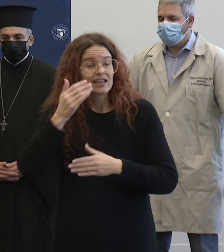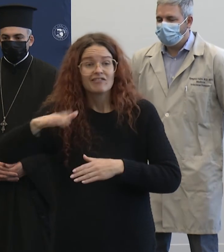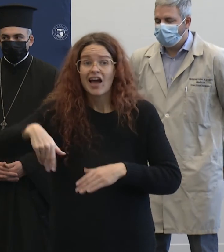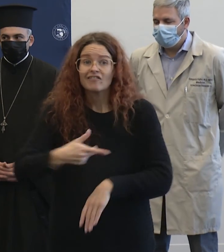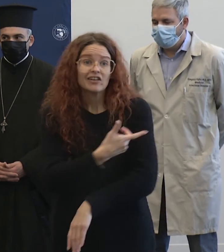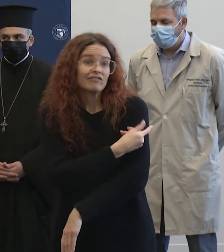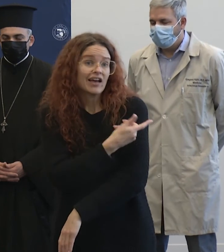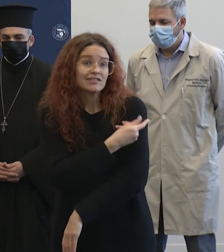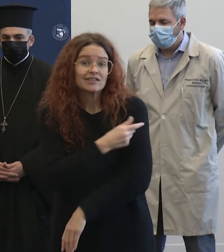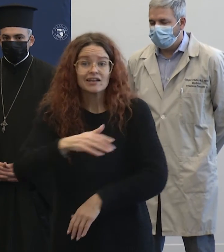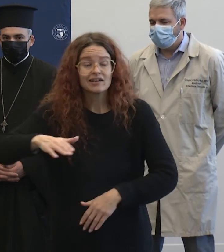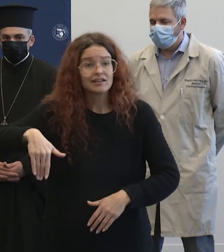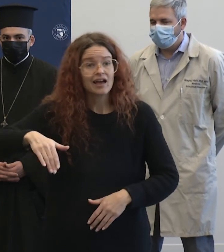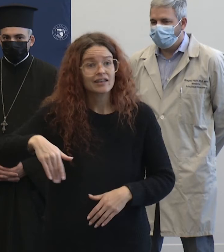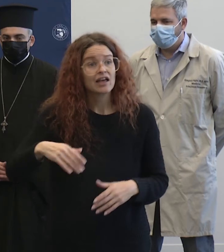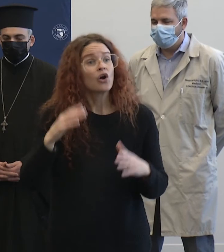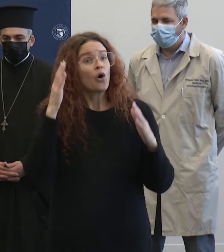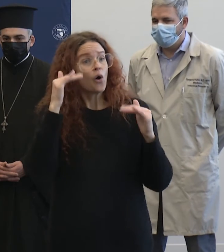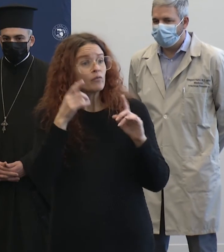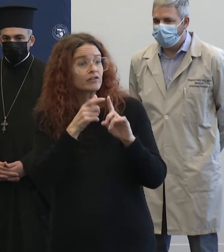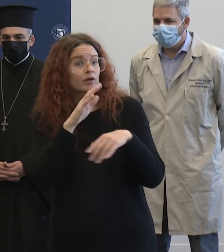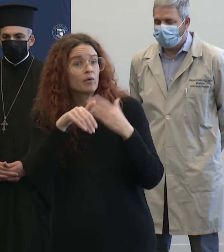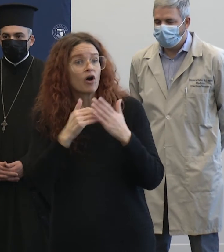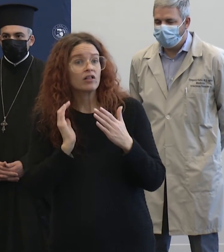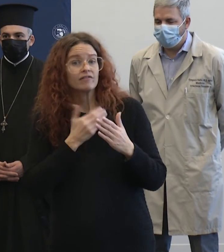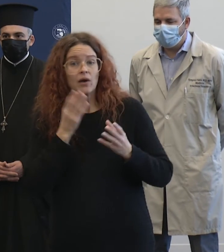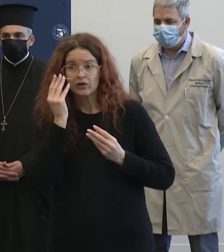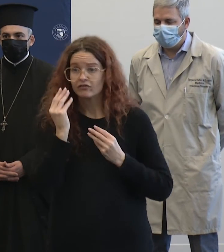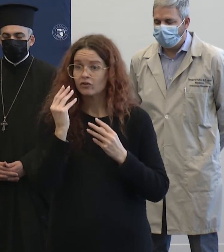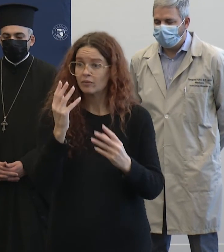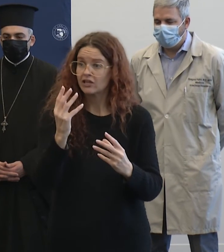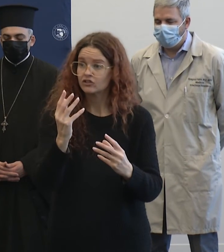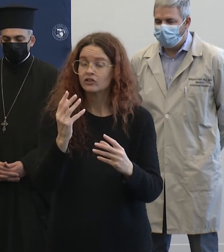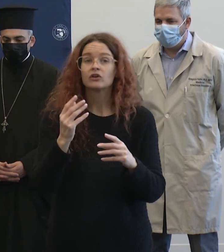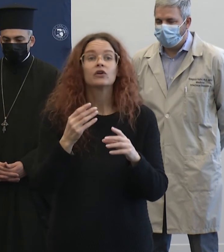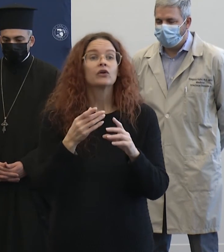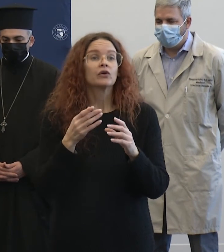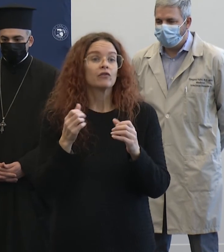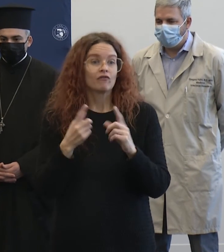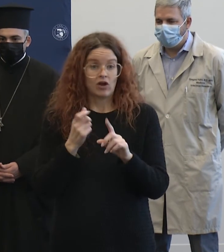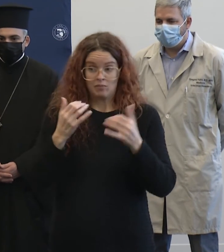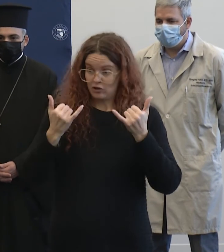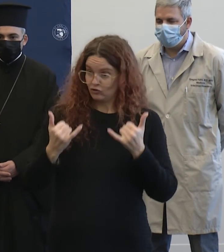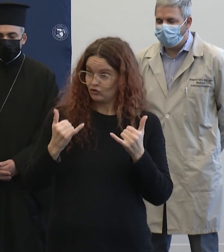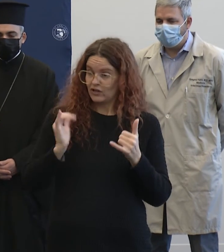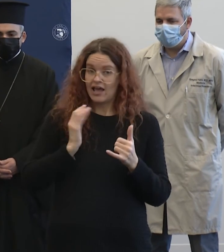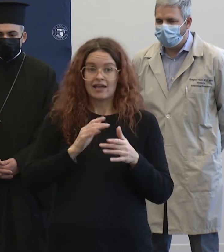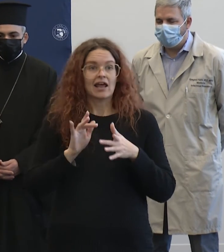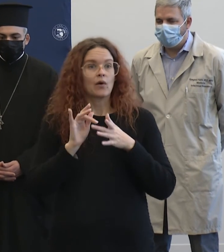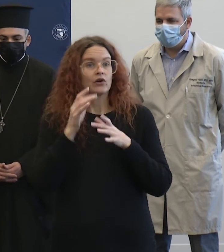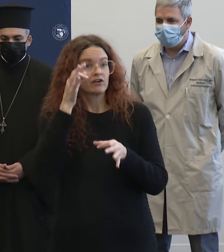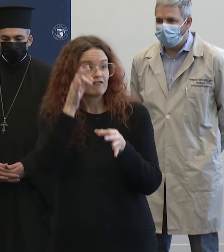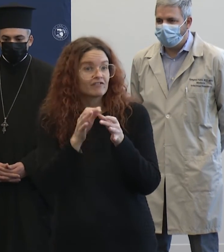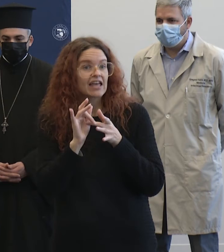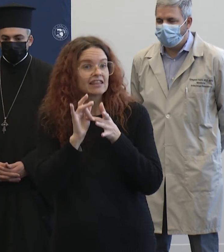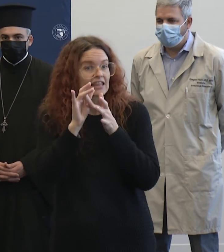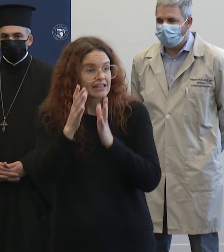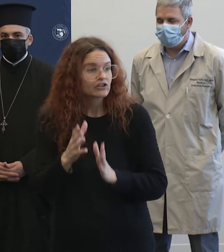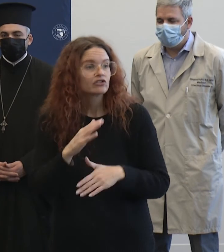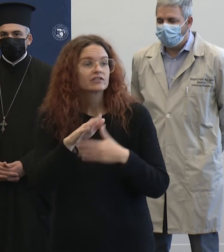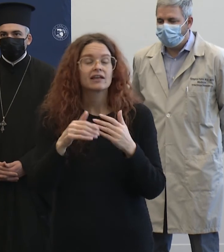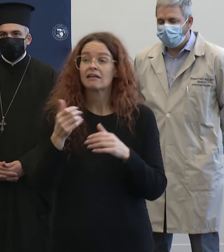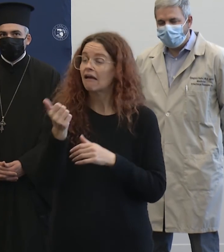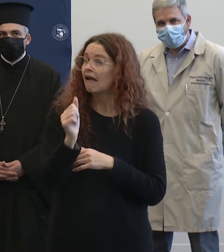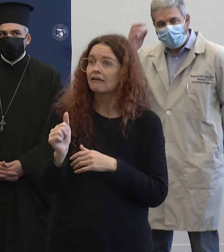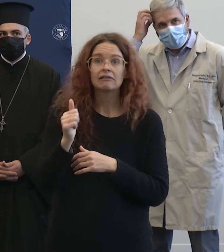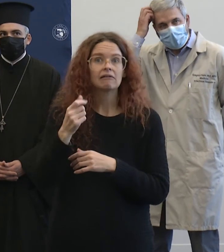and hopefully through the information that we have provided, through the presentation today from our faith leaders, as well as anyone else or any